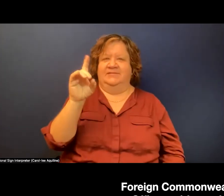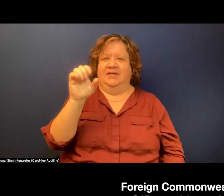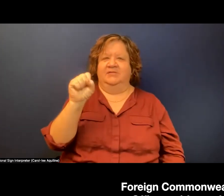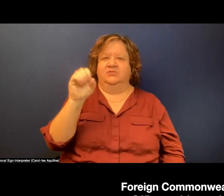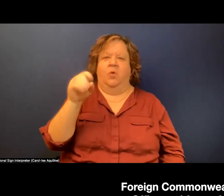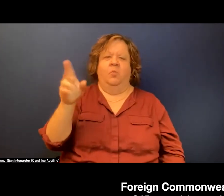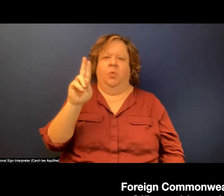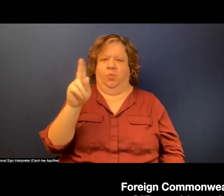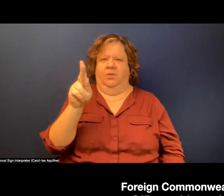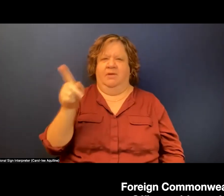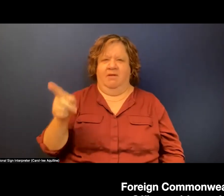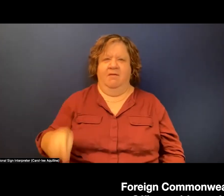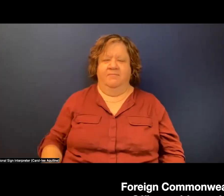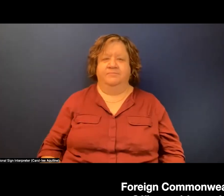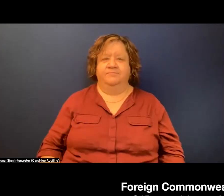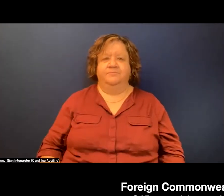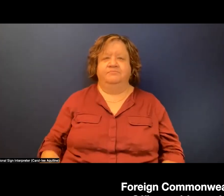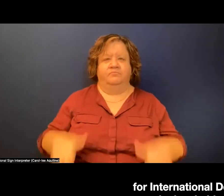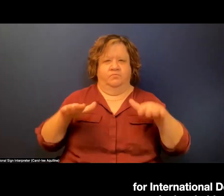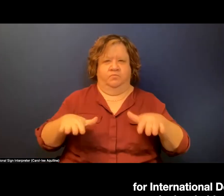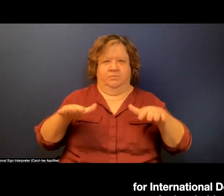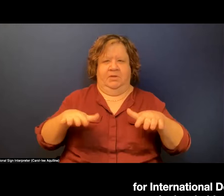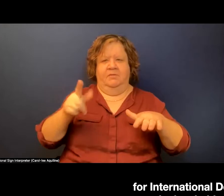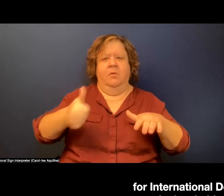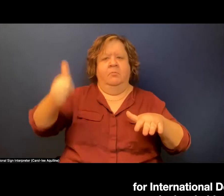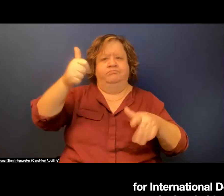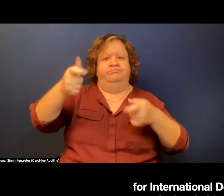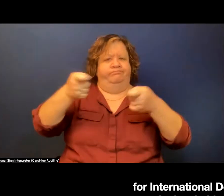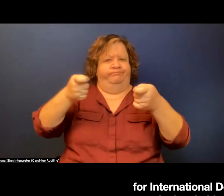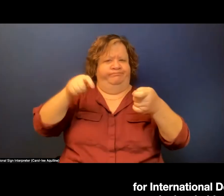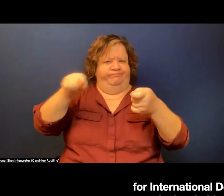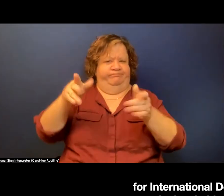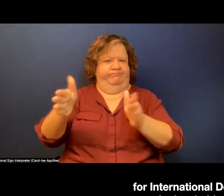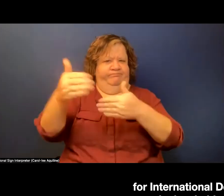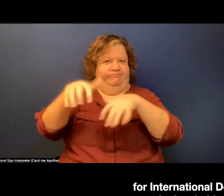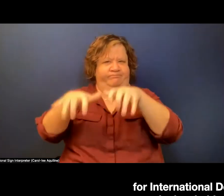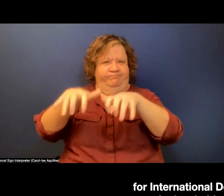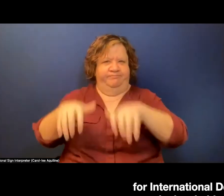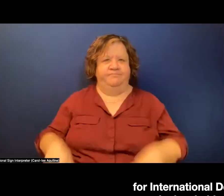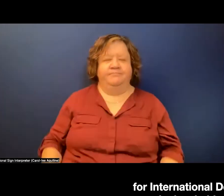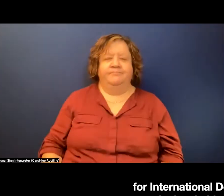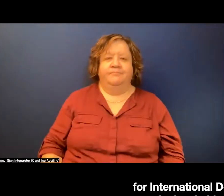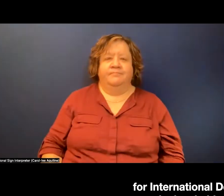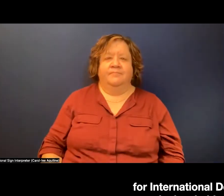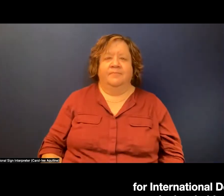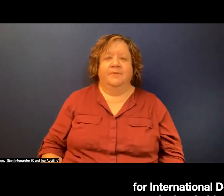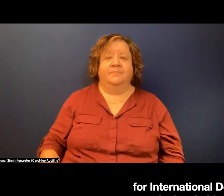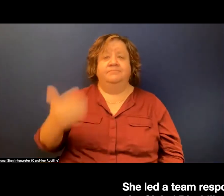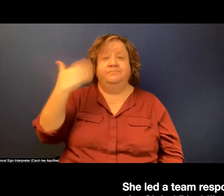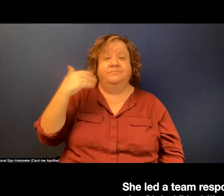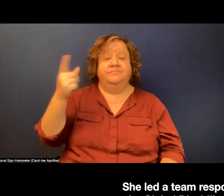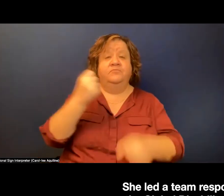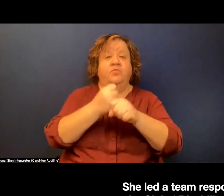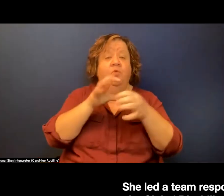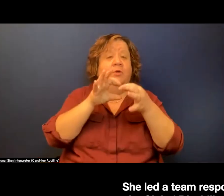and Development Office, and formerly in the Department for International Development, a post she has held since May